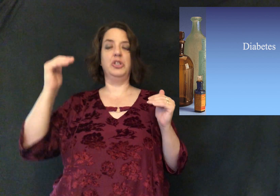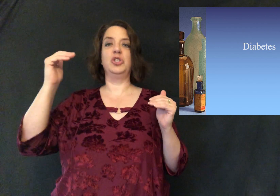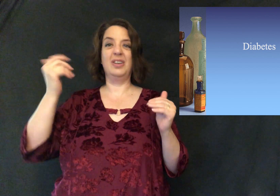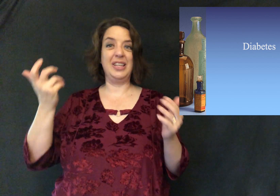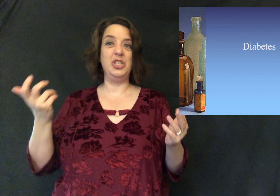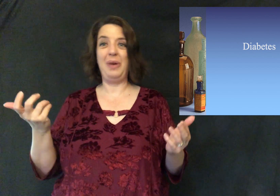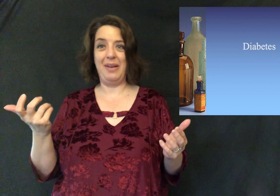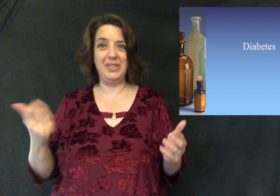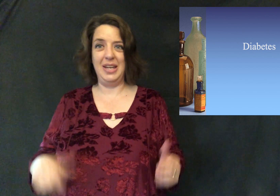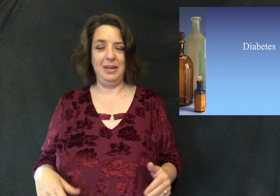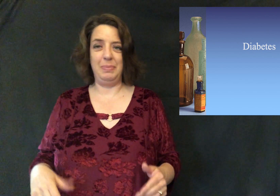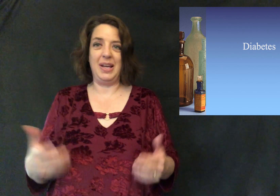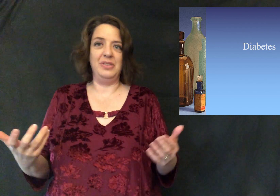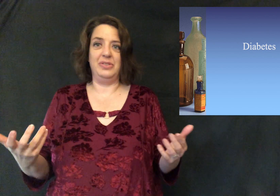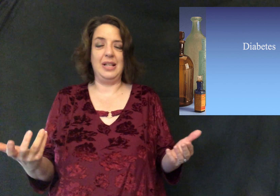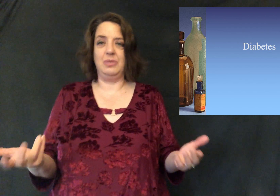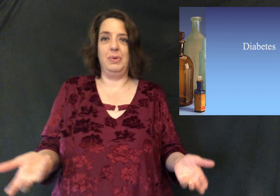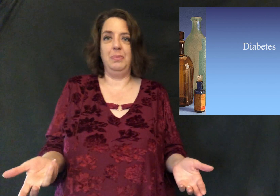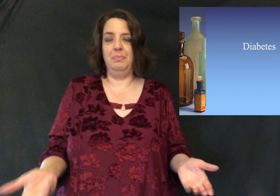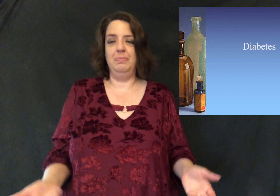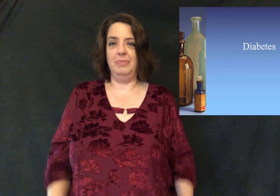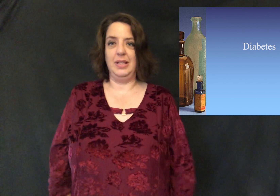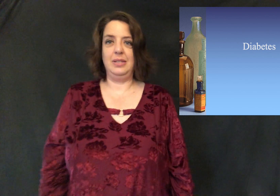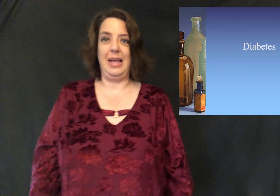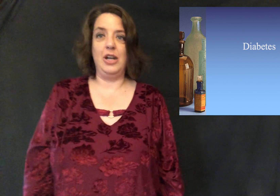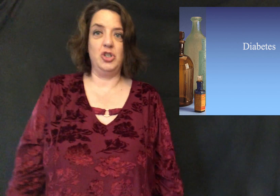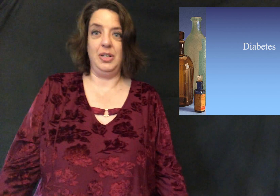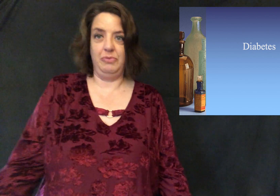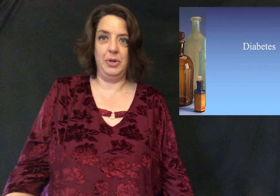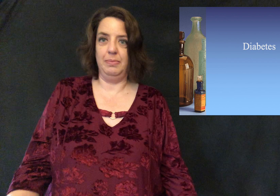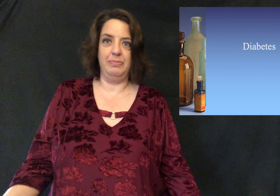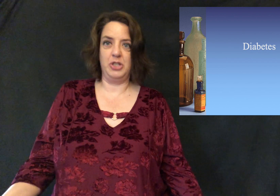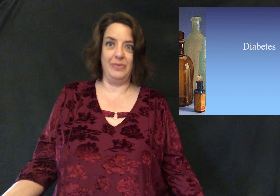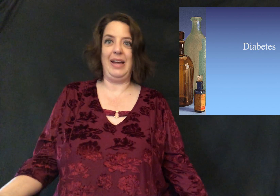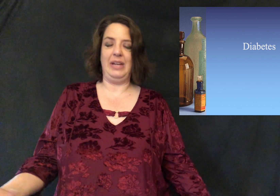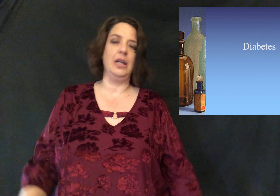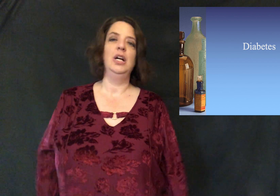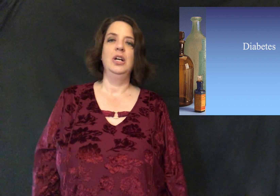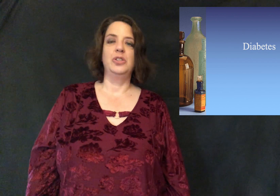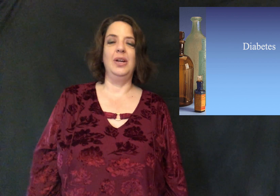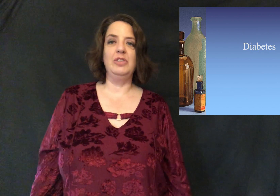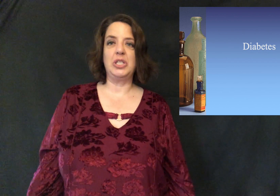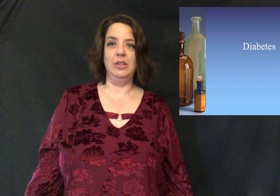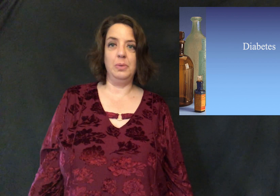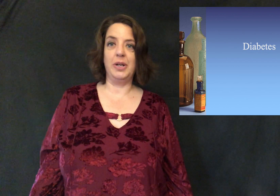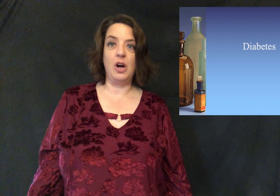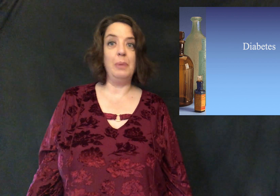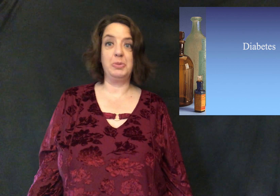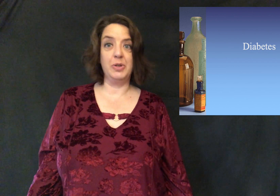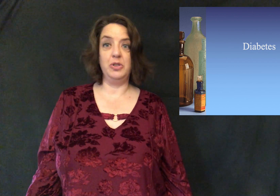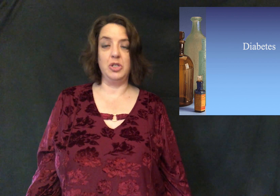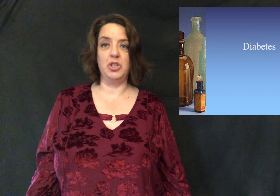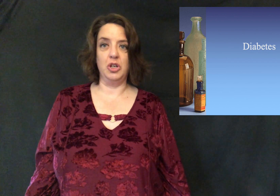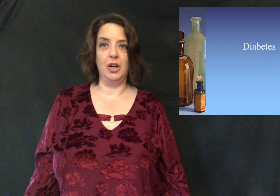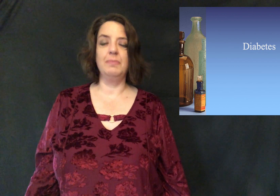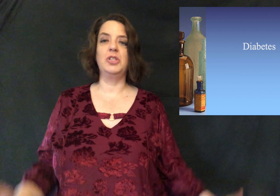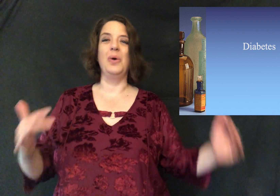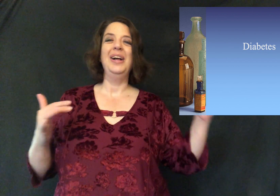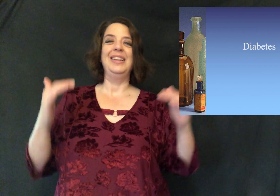sugar that you have to eat, because that's energy for surviving. So even just a little bit of carbs produces sugar. So that's